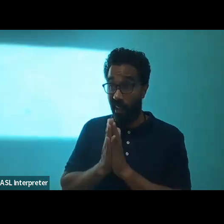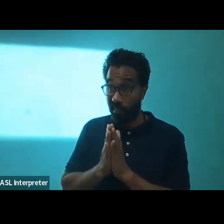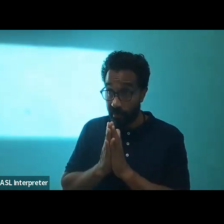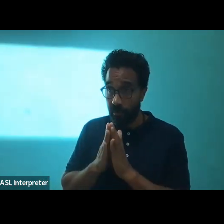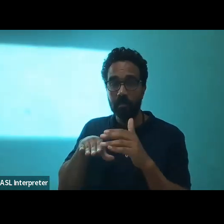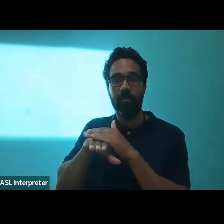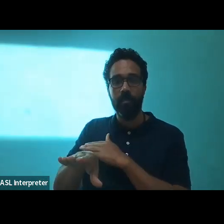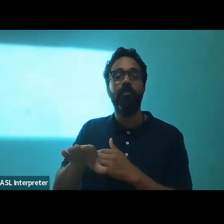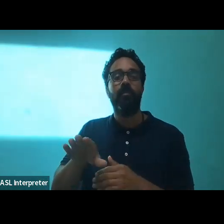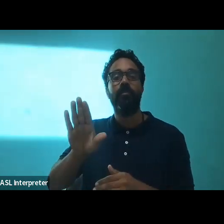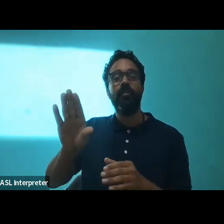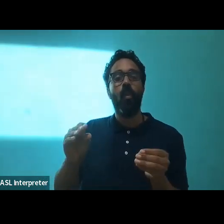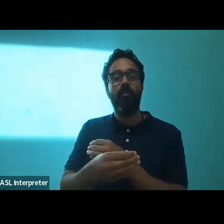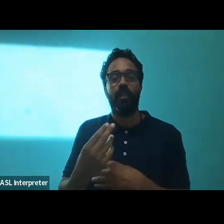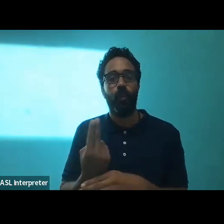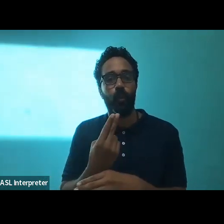their offices today.